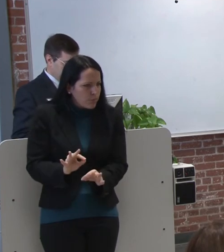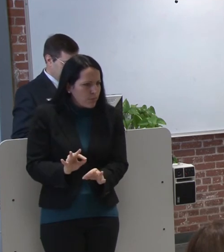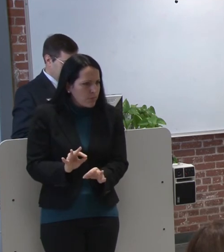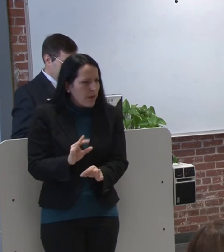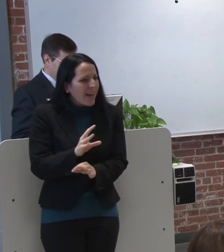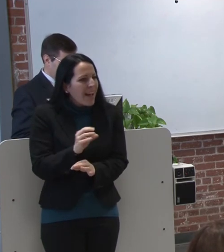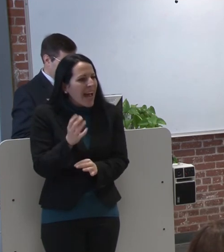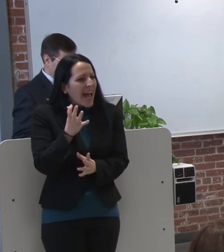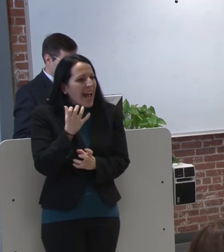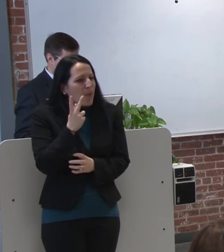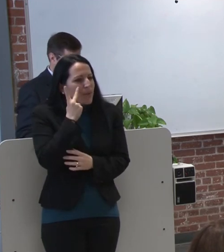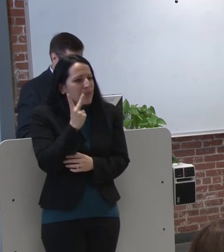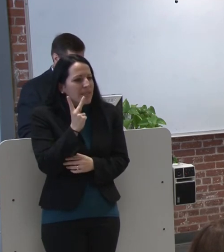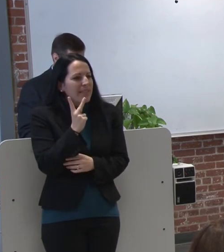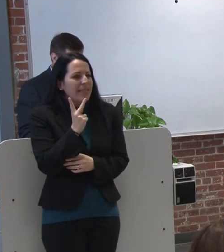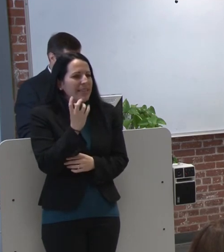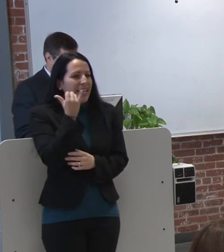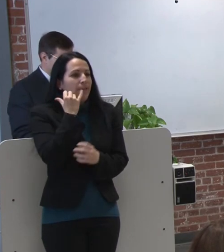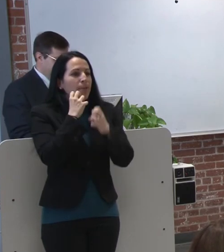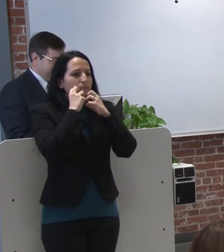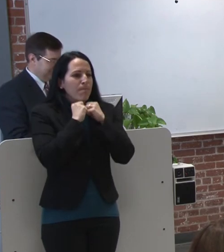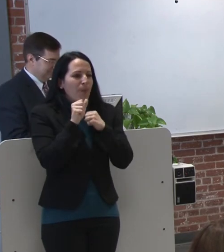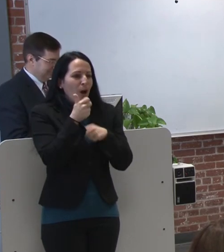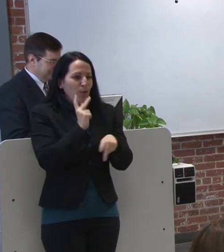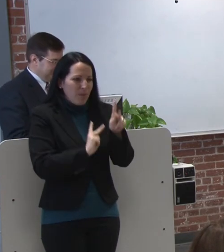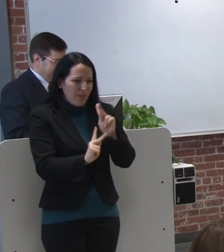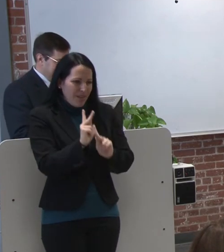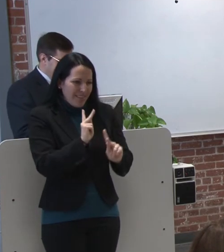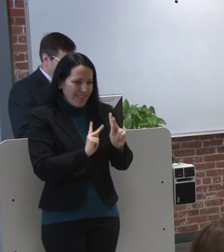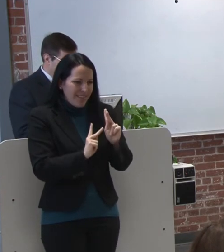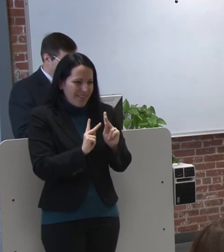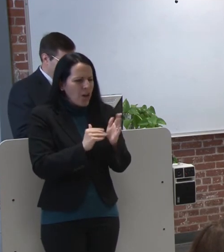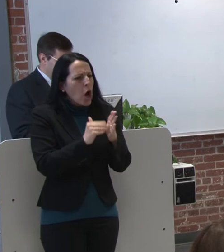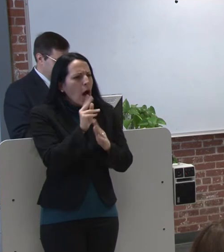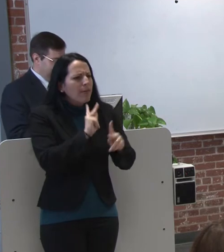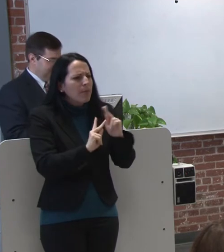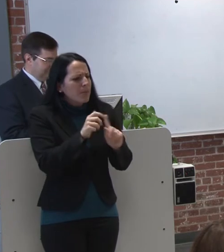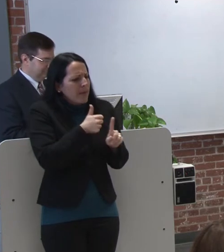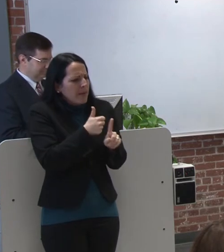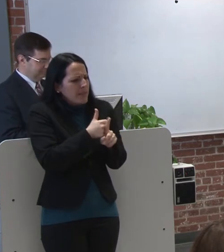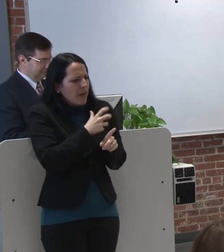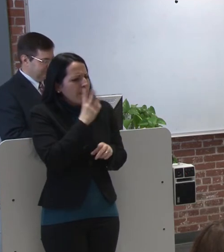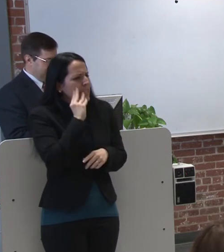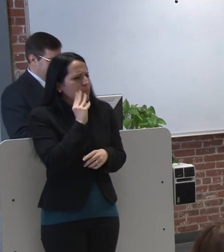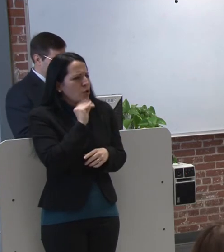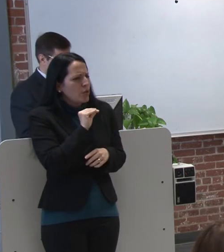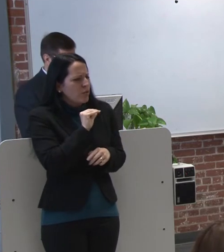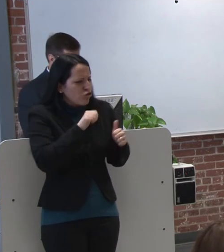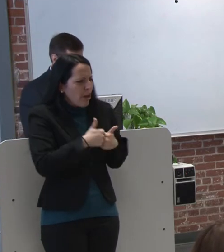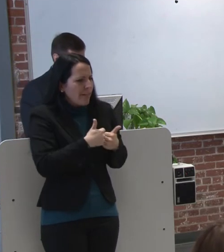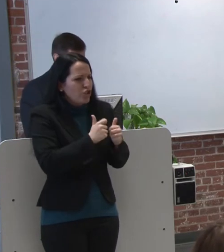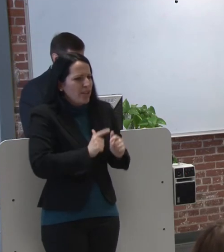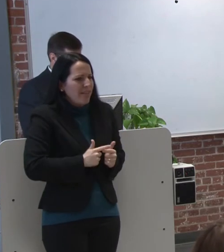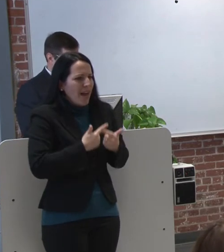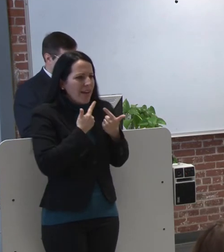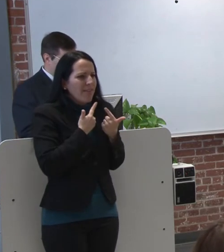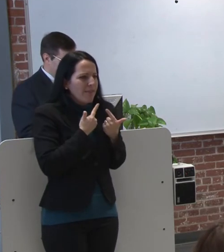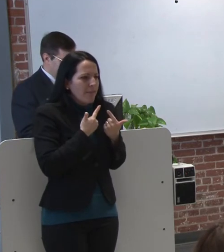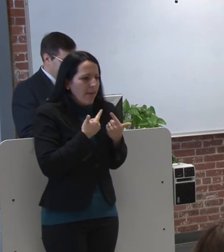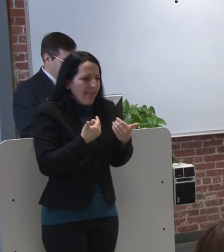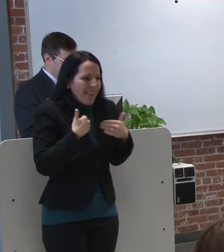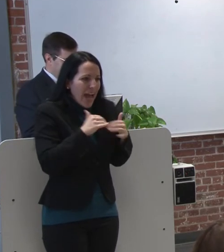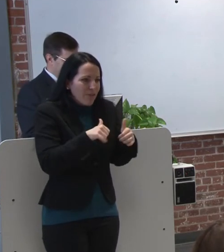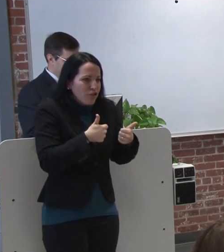that people who have challenges in their lives tend to have that. That's definitely a plus,